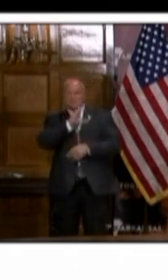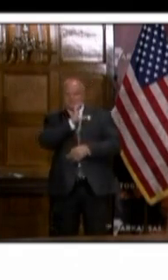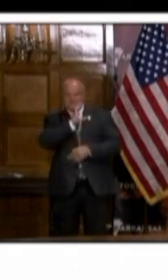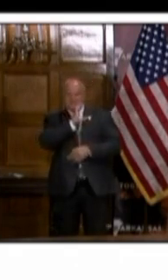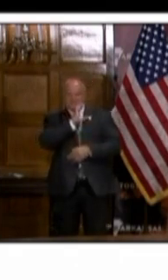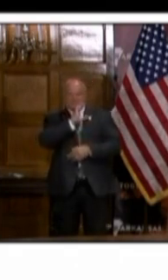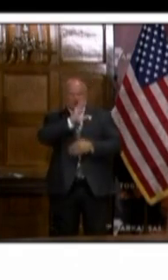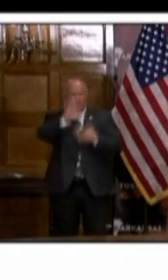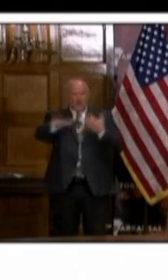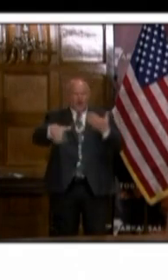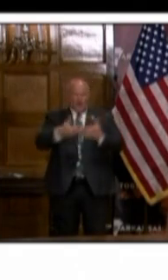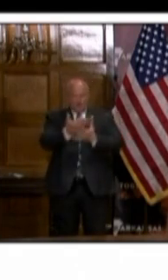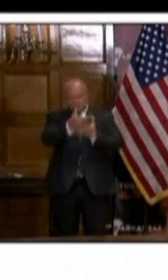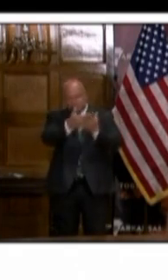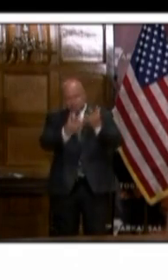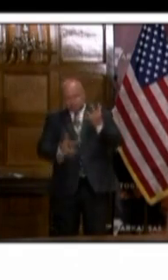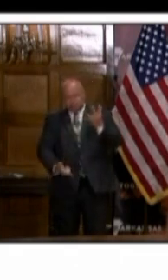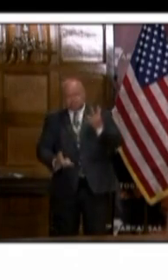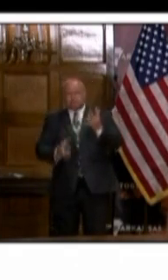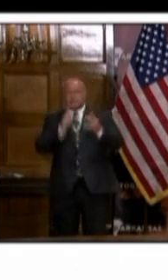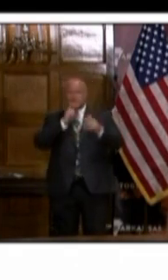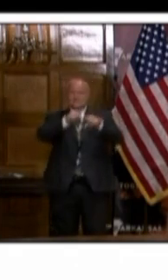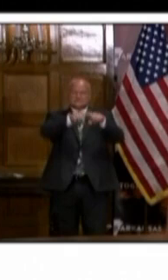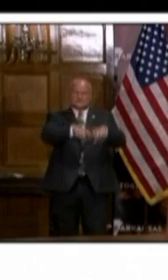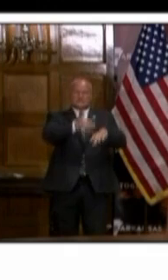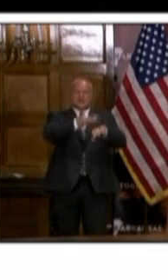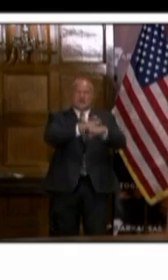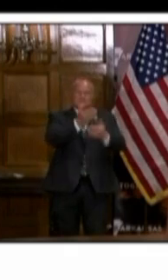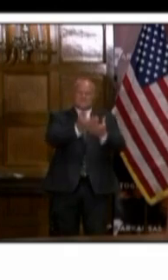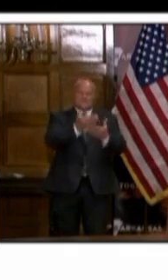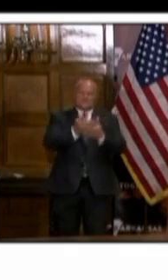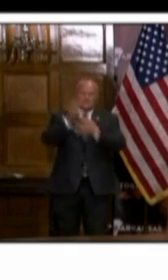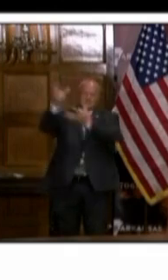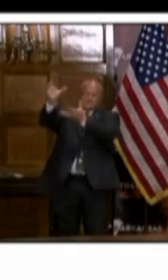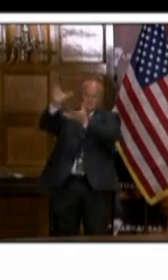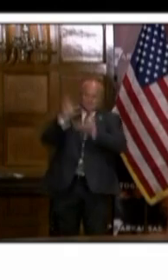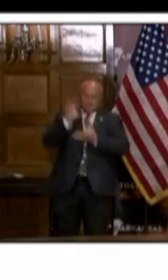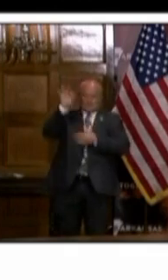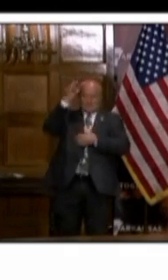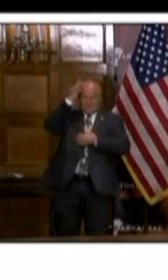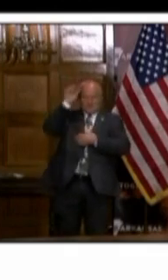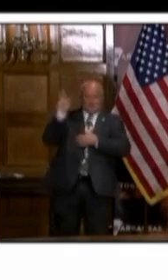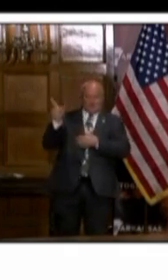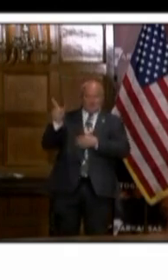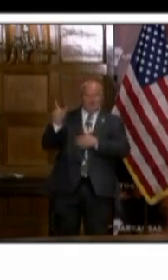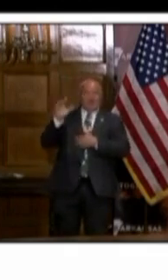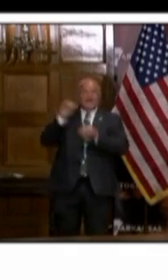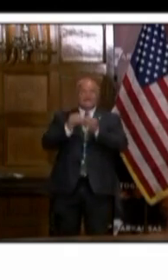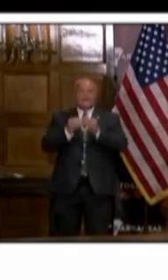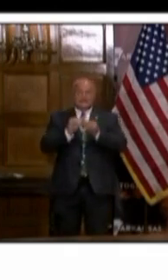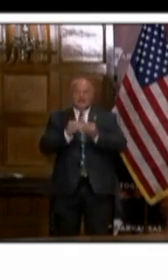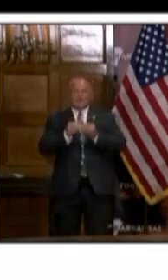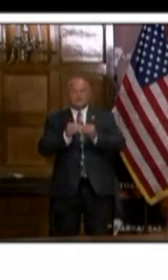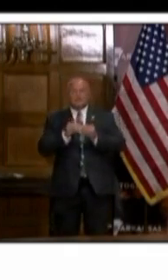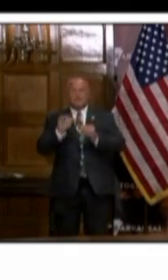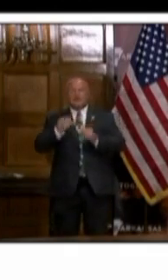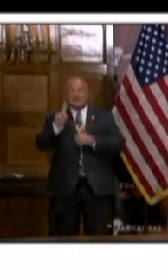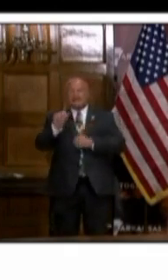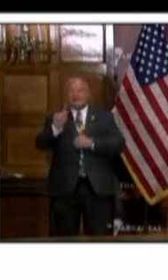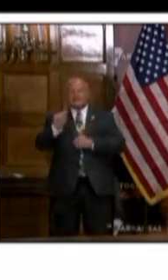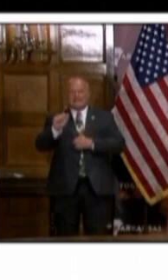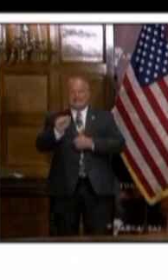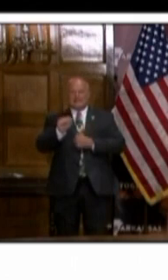citizens. All of these things are heavily dependent on the funding that we get from the federal government, and those numbers are driven by the